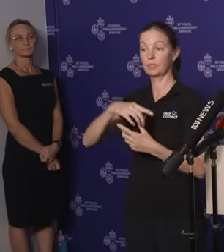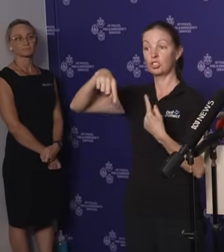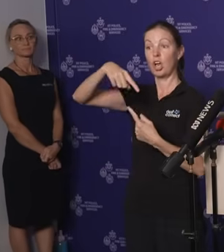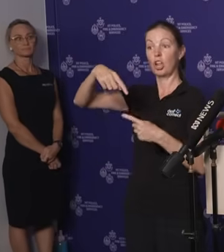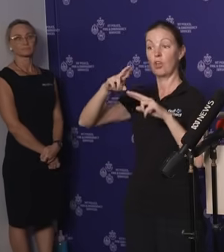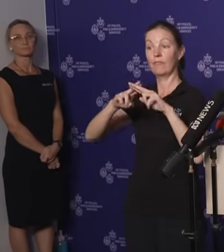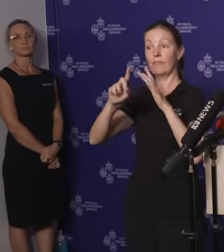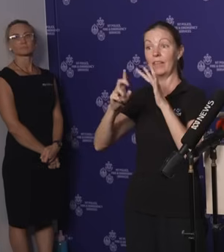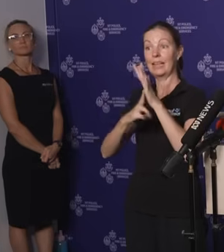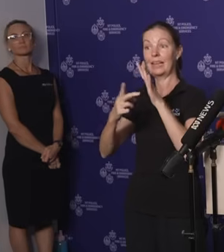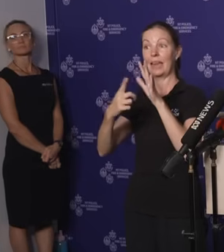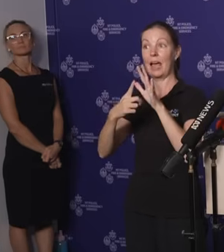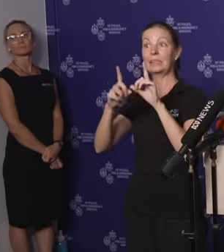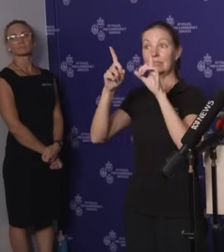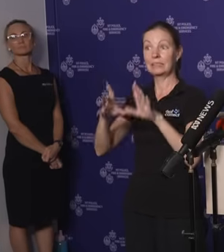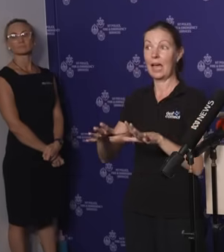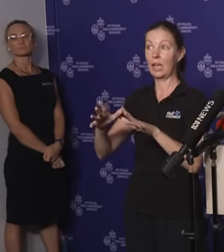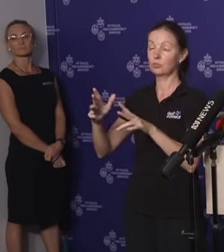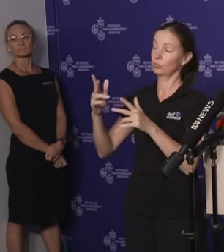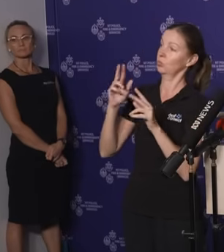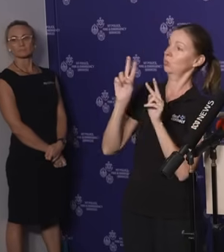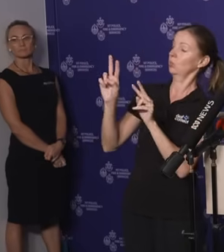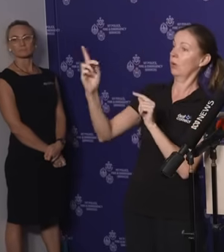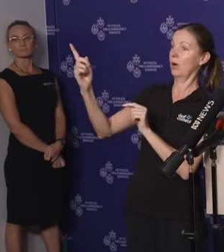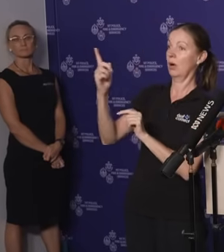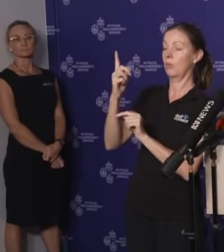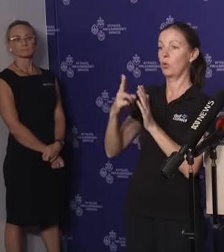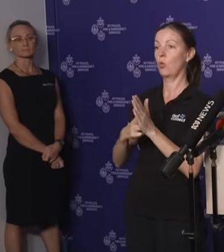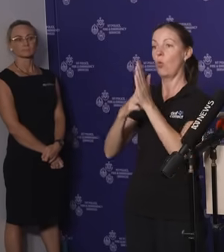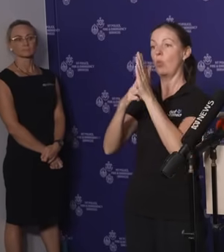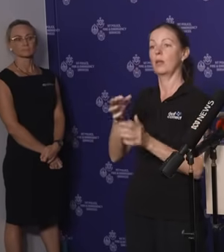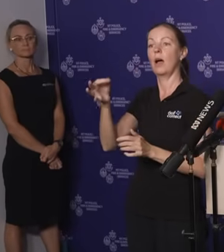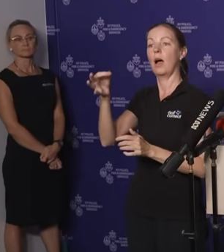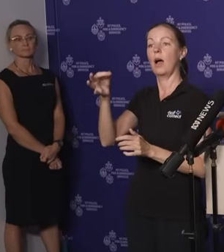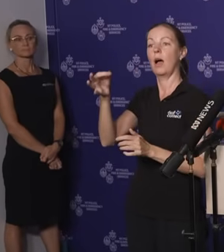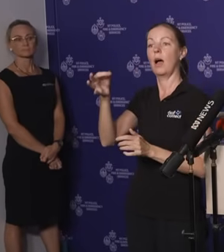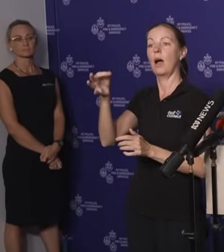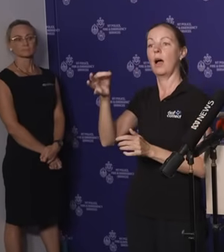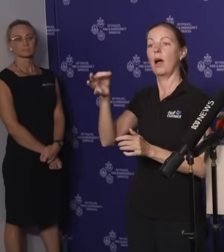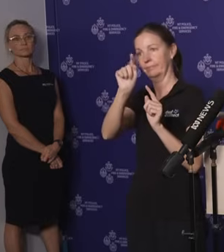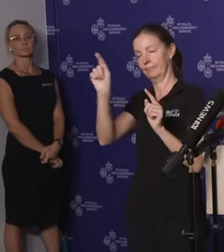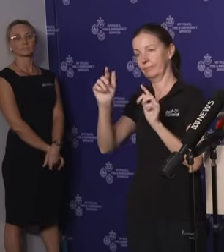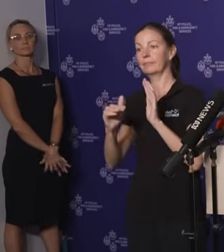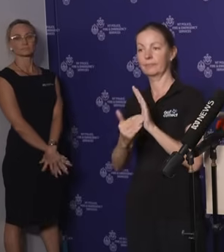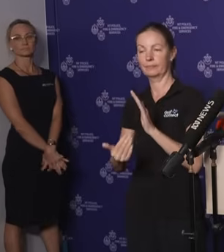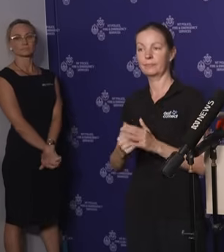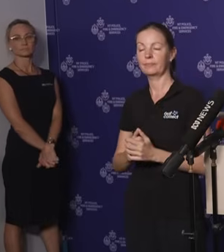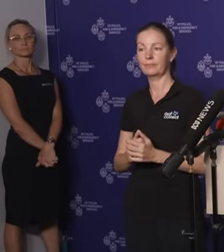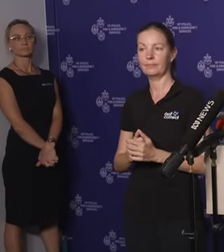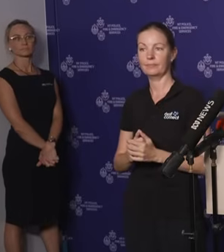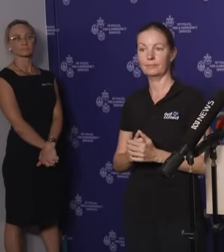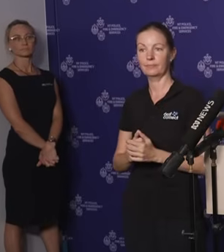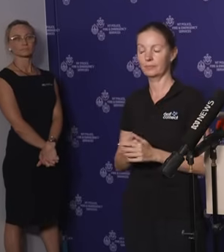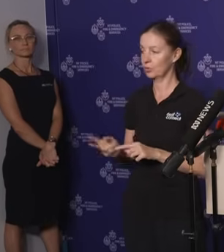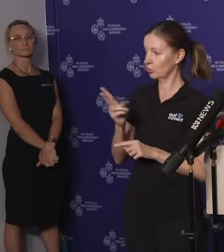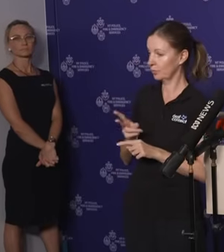their presence along the Northern Islands now. Can you repeat the first one? So today is day 3 of our cyclone